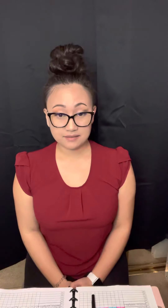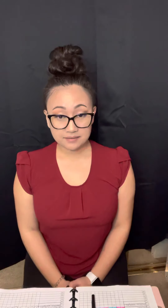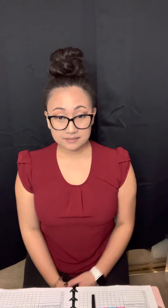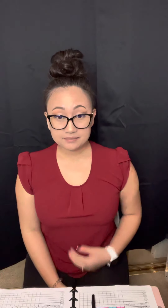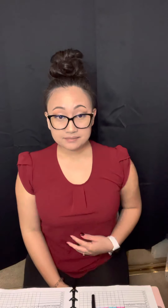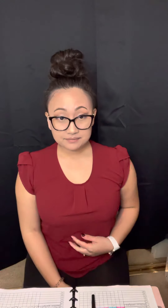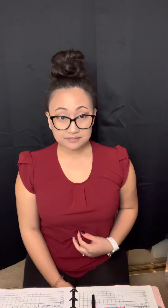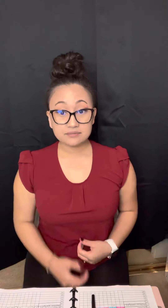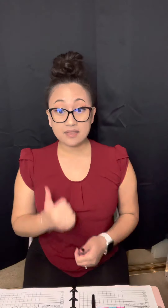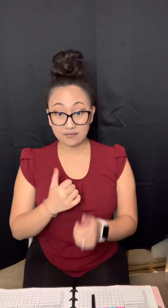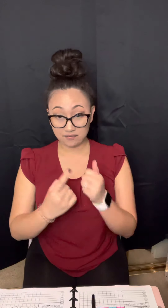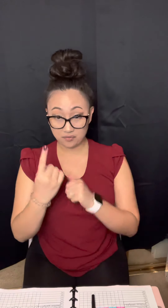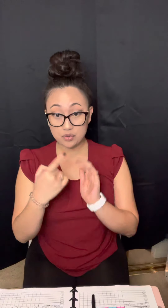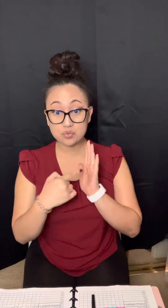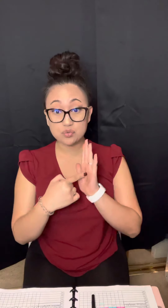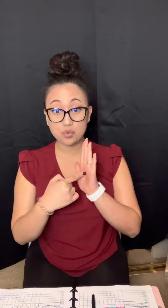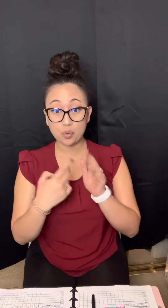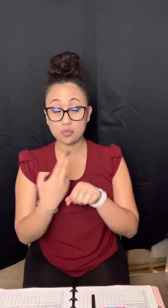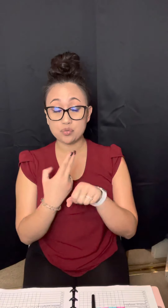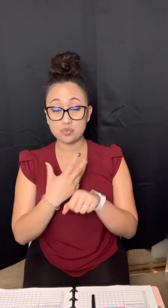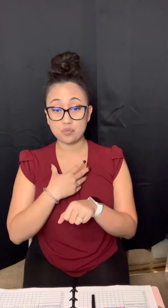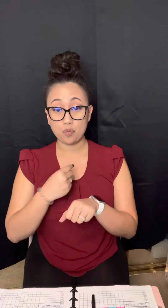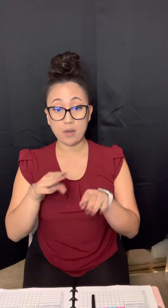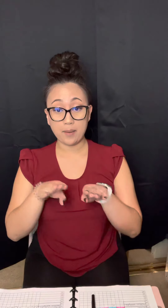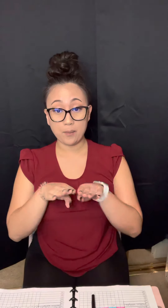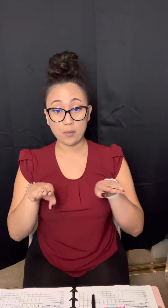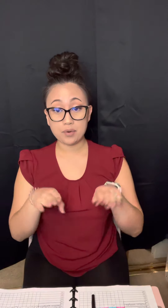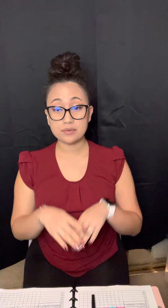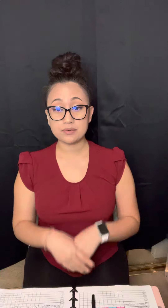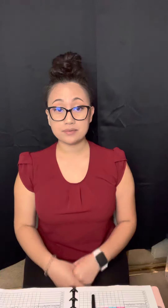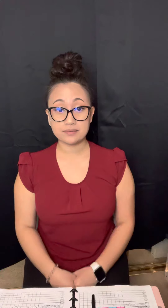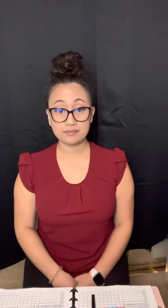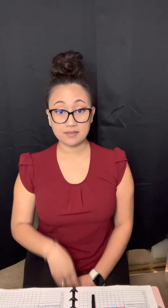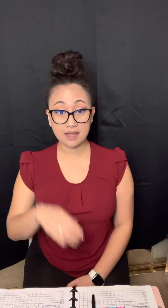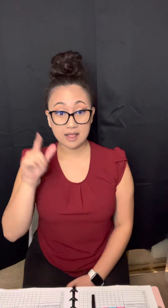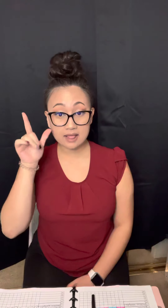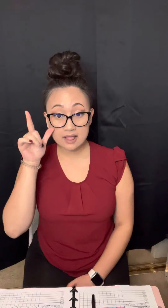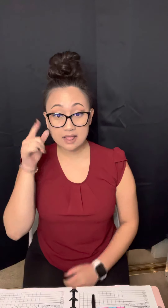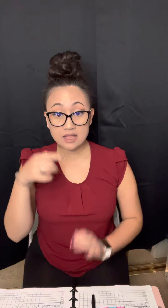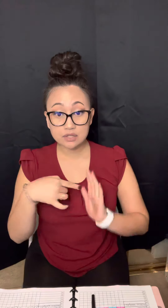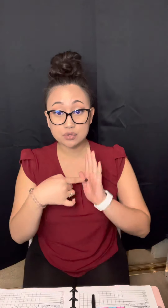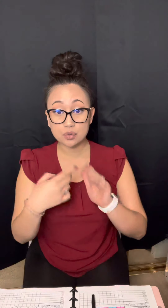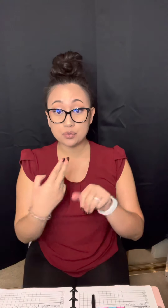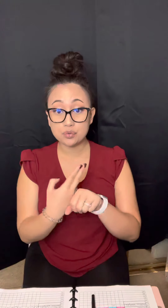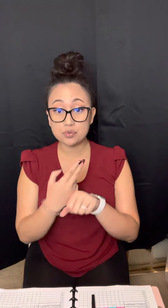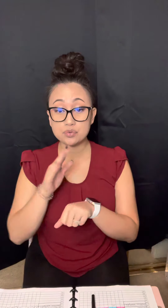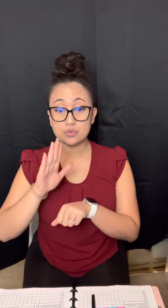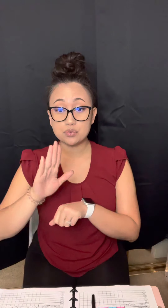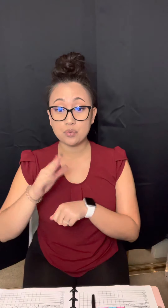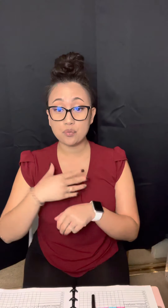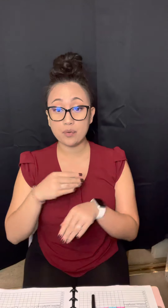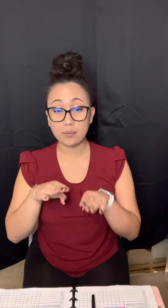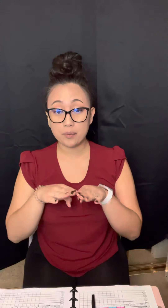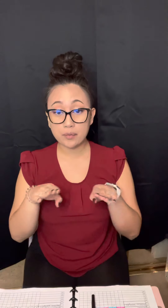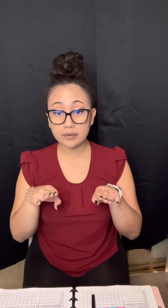Everyone show me on your whiteboards. Liliana, show me on your whiteboard a number sentence that equals